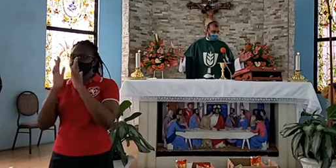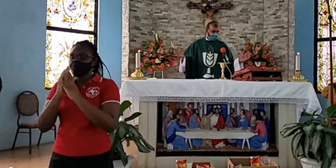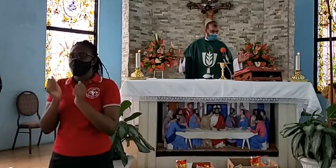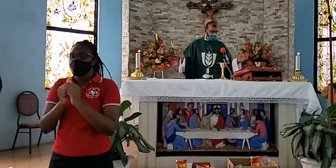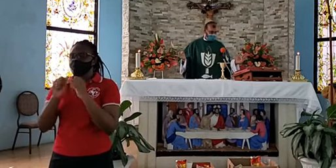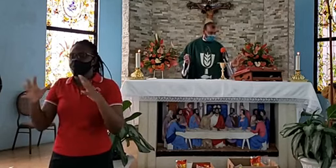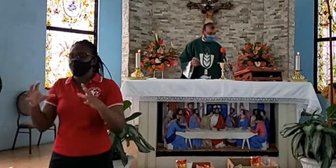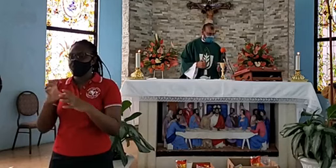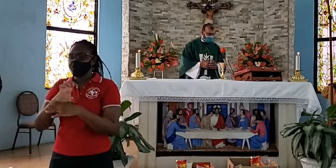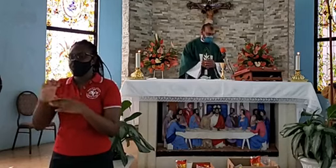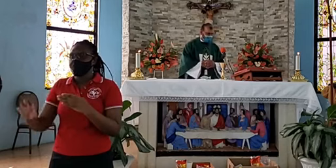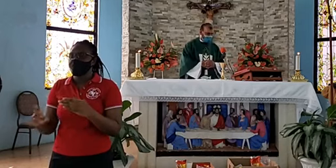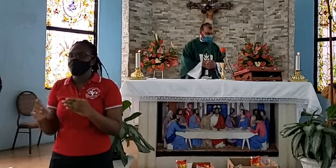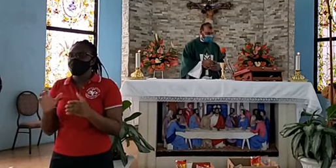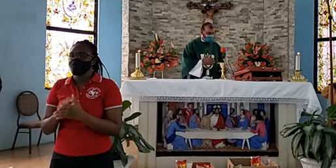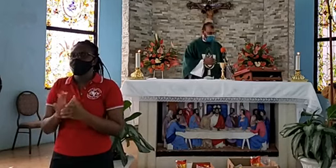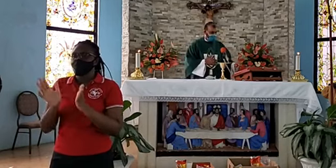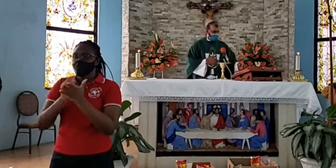are doing.